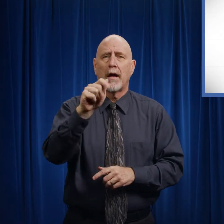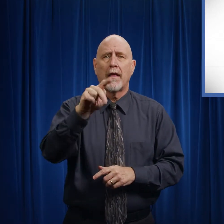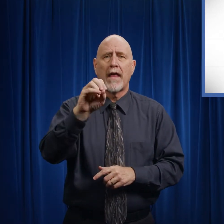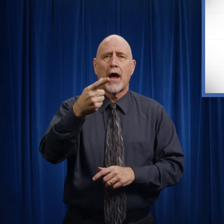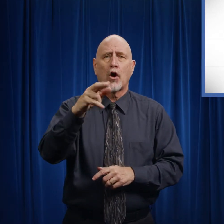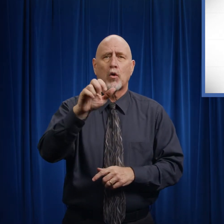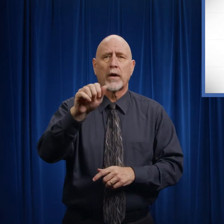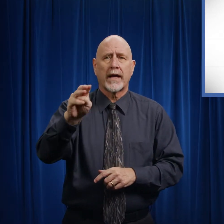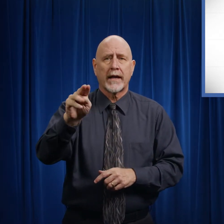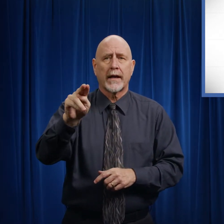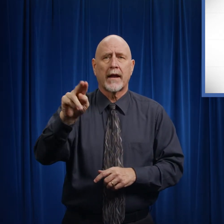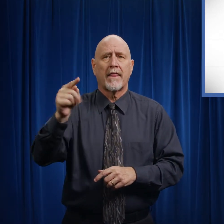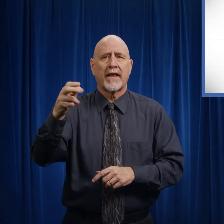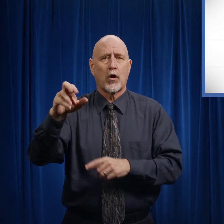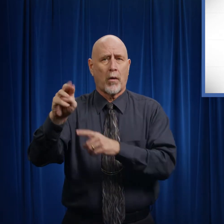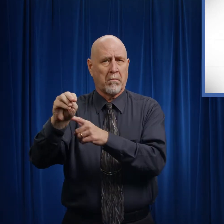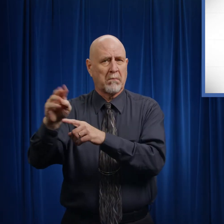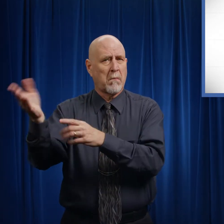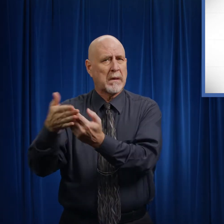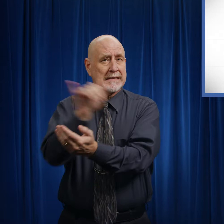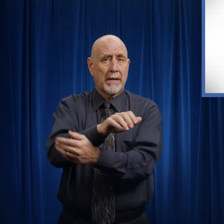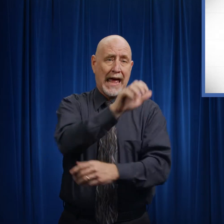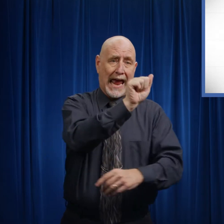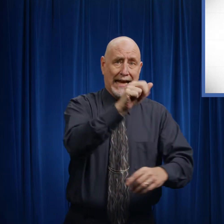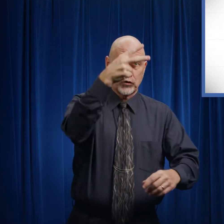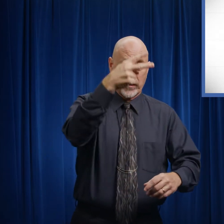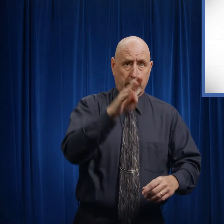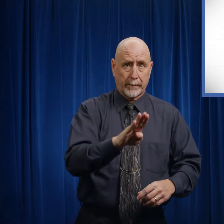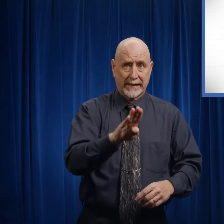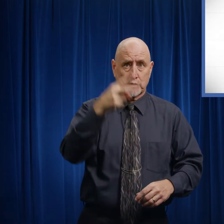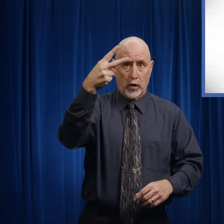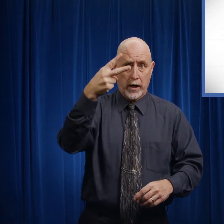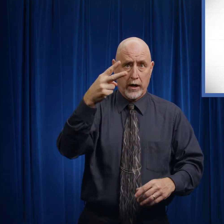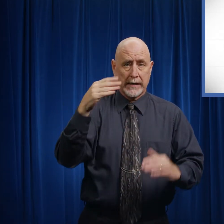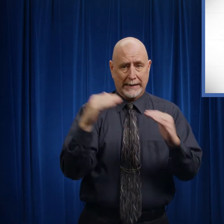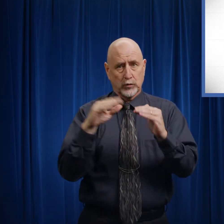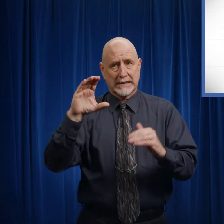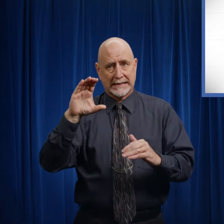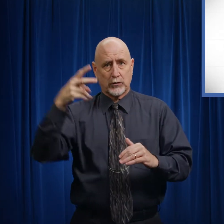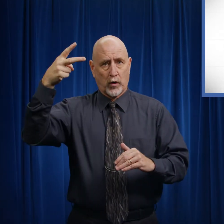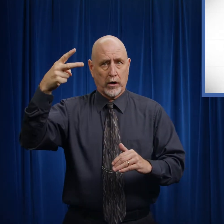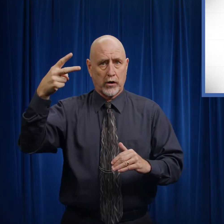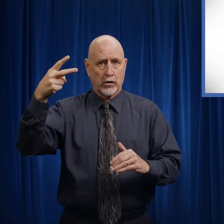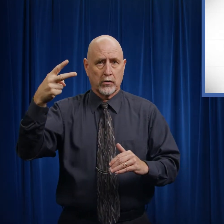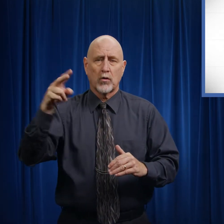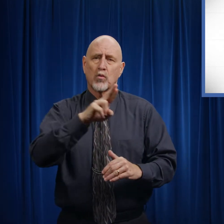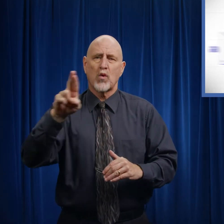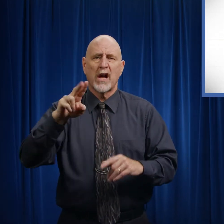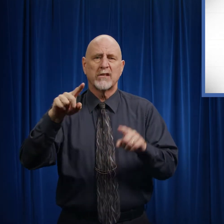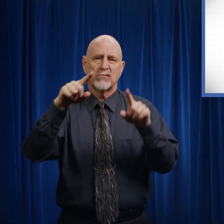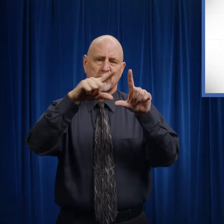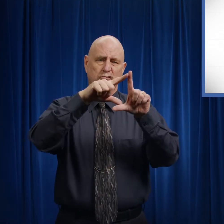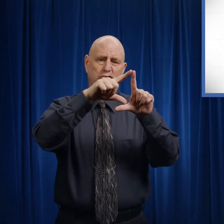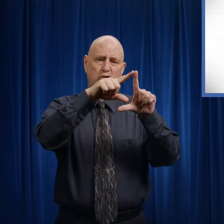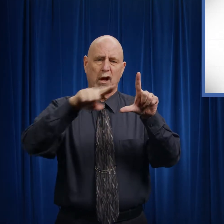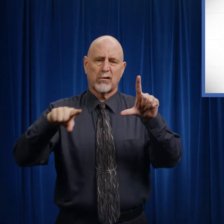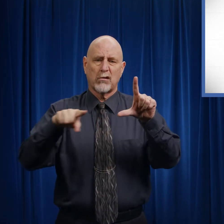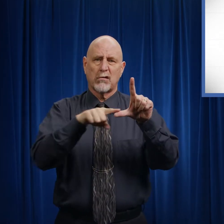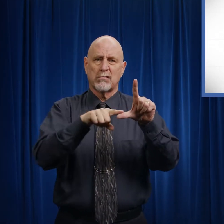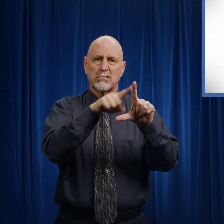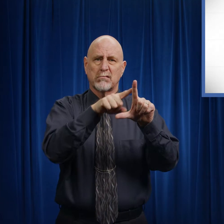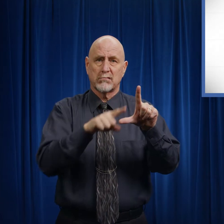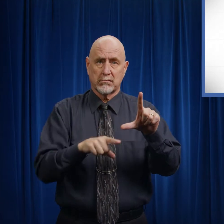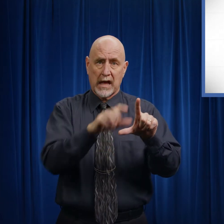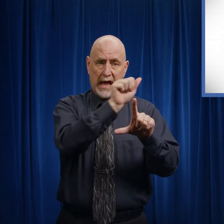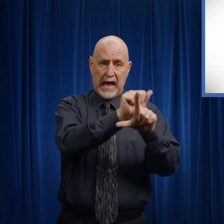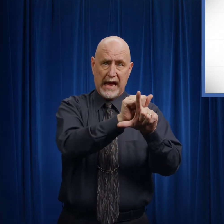theorem, it gives us something similar to that. It says that a squared plus b squared equals c squared on a right triangle.